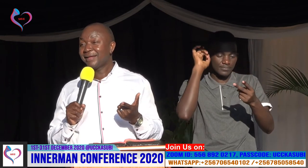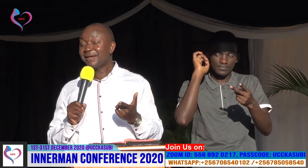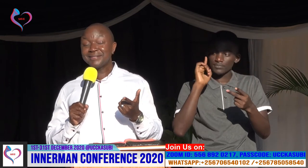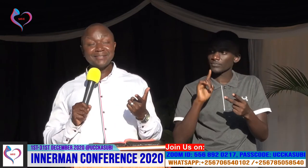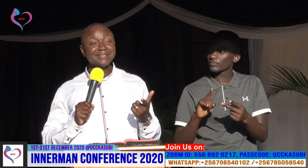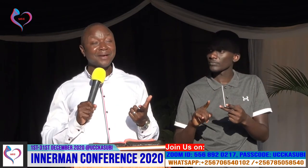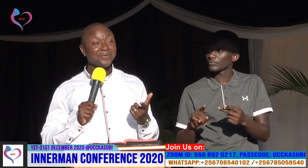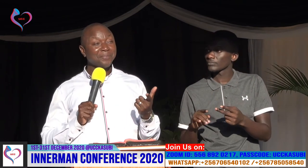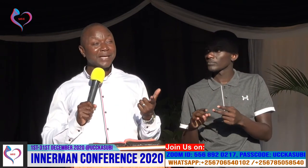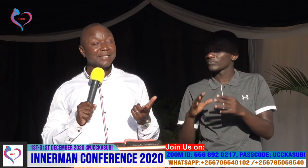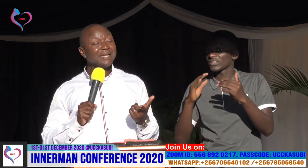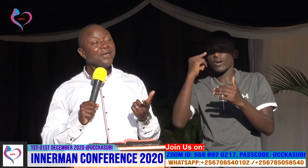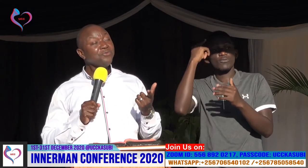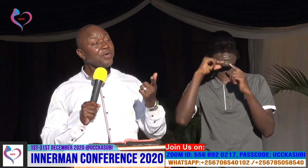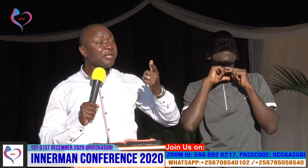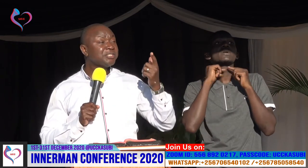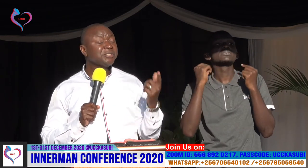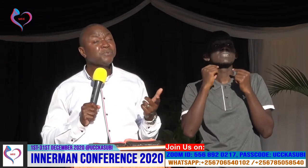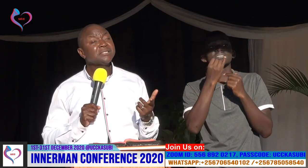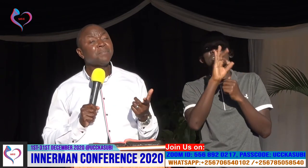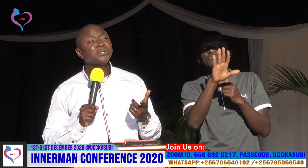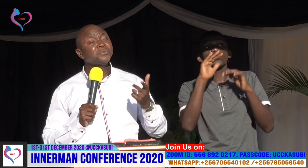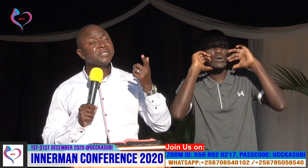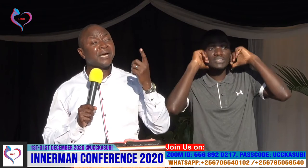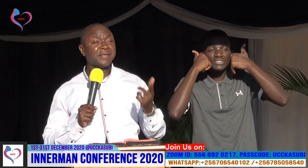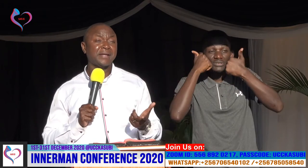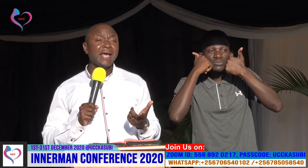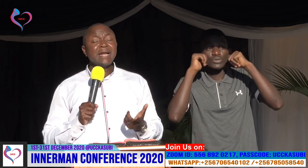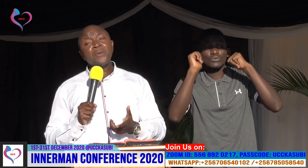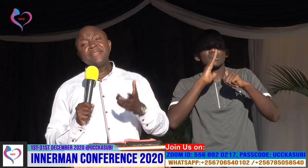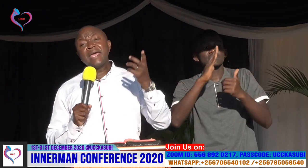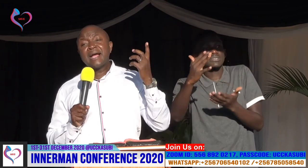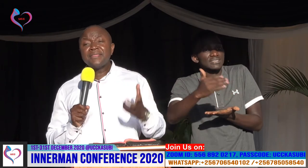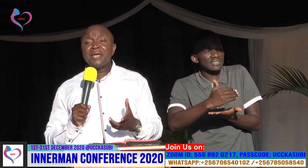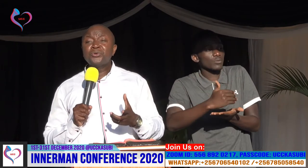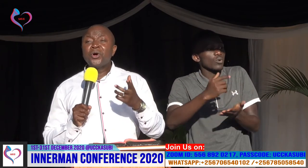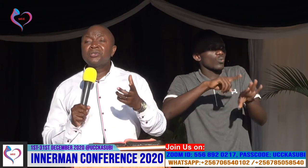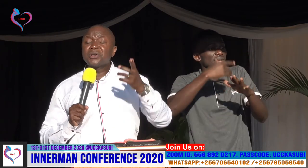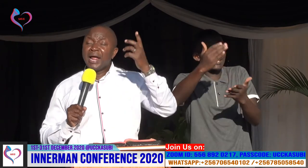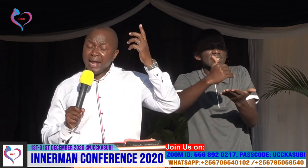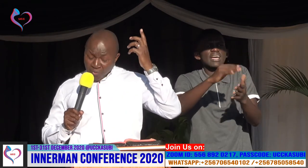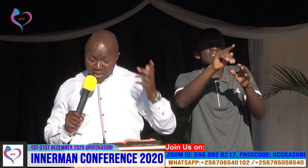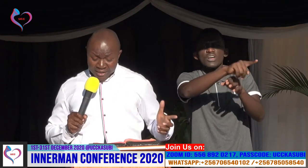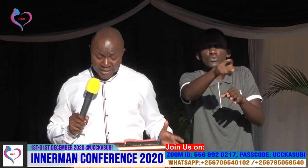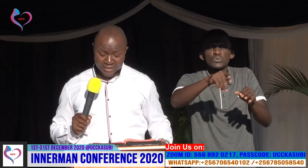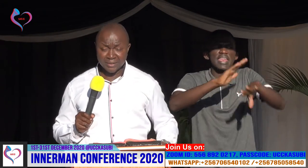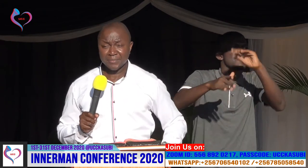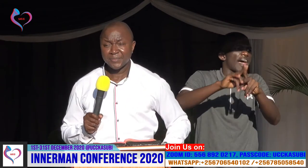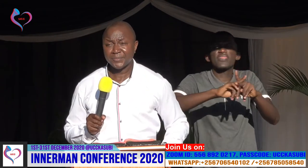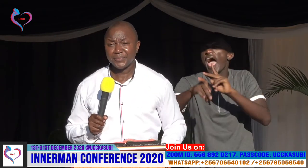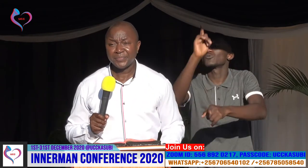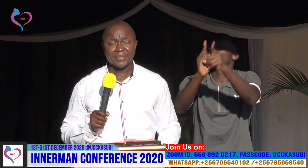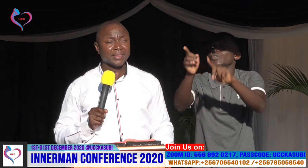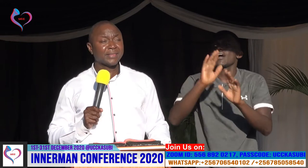Chechisoka. Now these are for the pastor. Now if you are a sheep, you are supposed to be gathered. Kakati. Now when they gather, you don't run away. Kakati bino